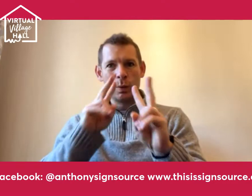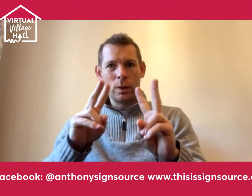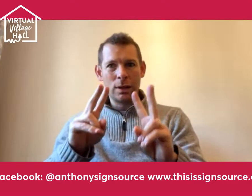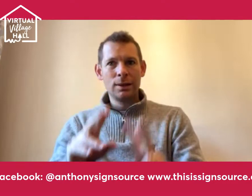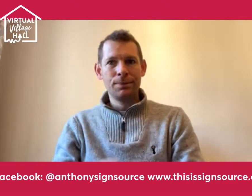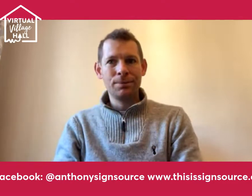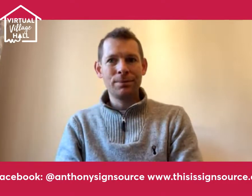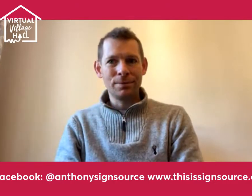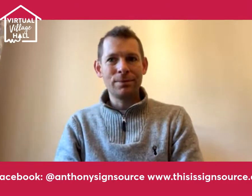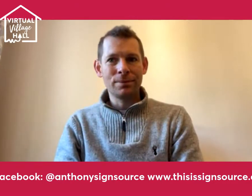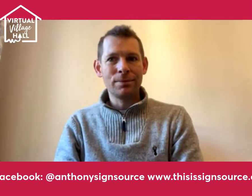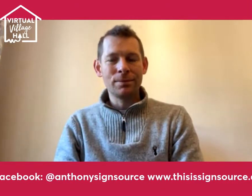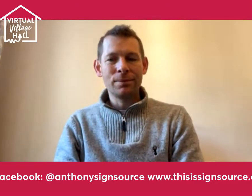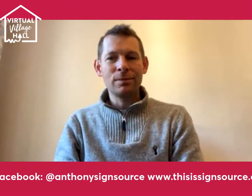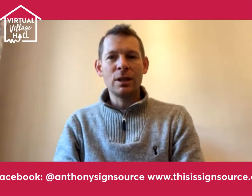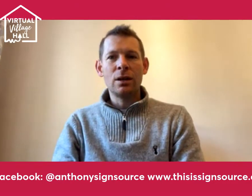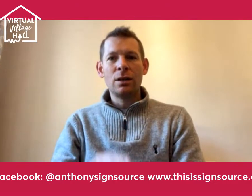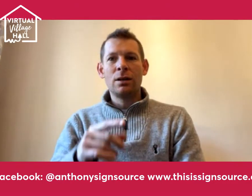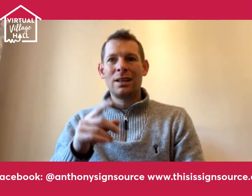Deaf people, as you know, are very visual.